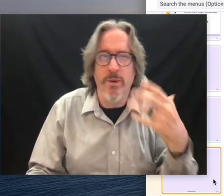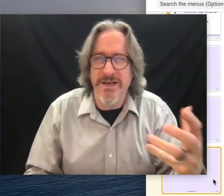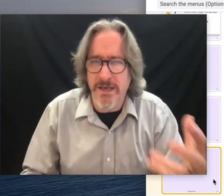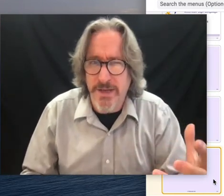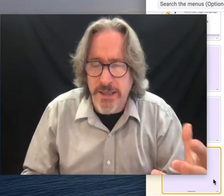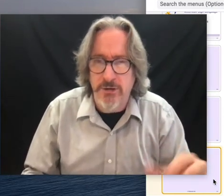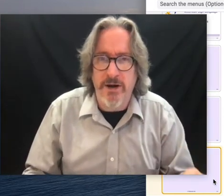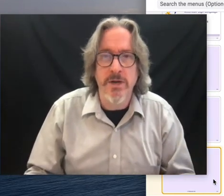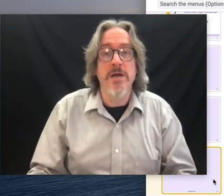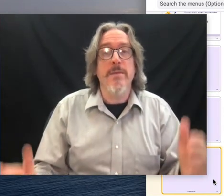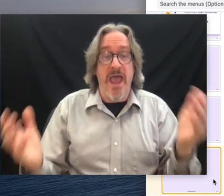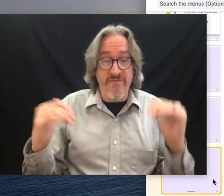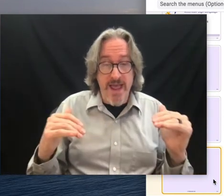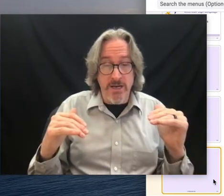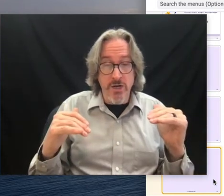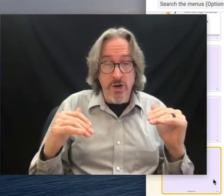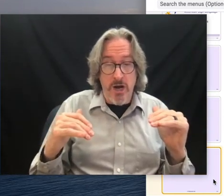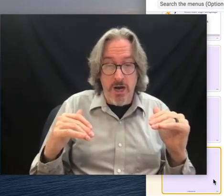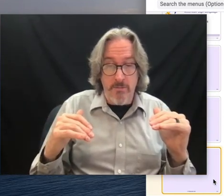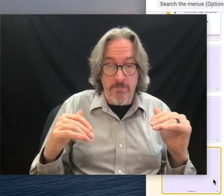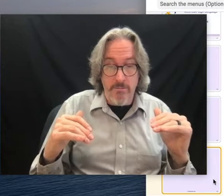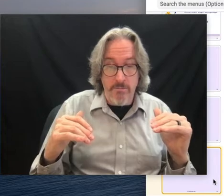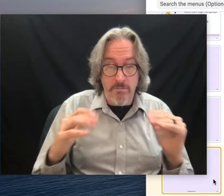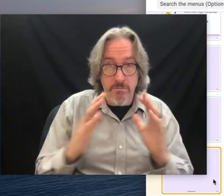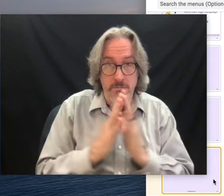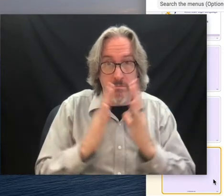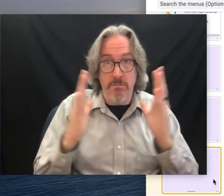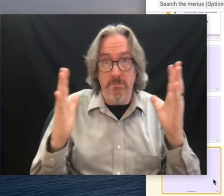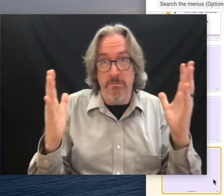what we would need to be clear about, and then how